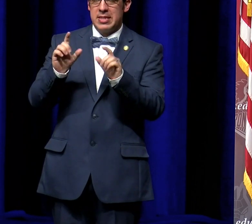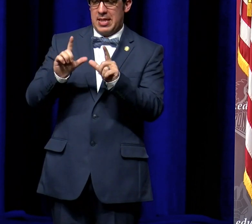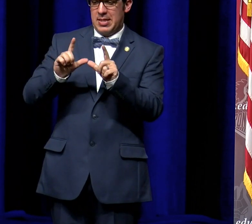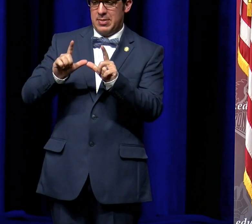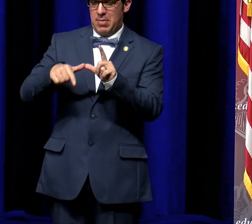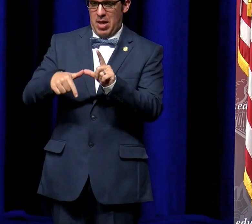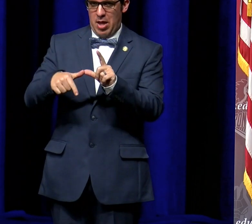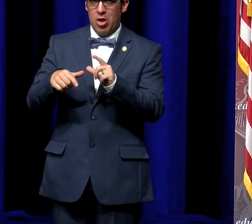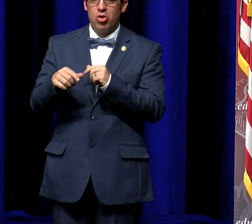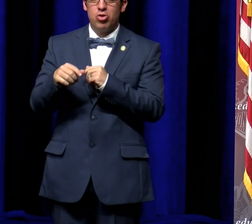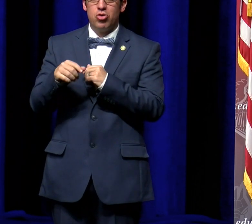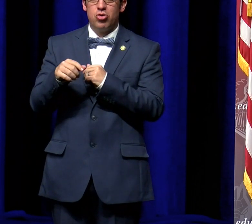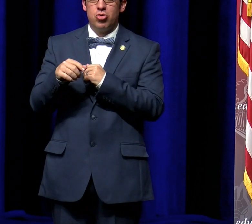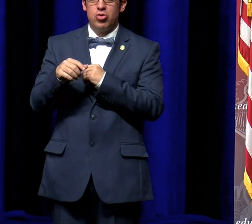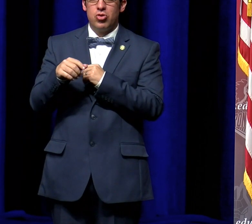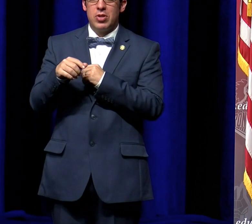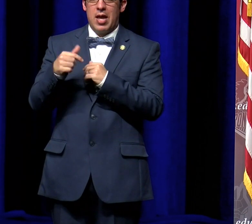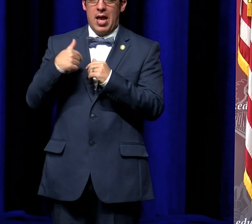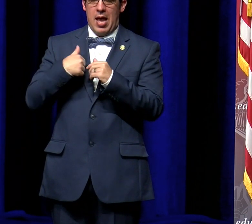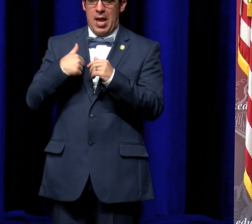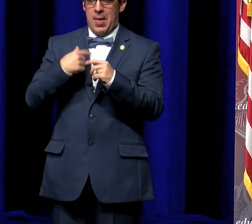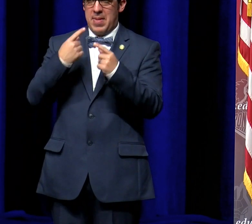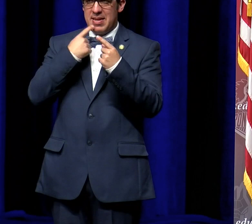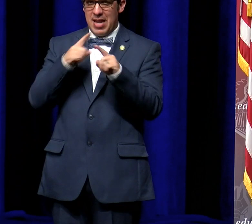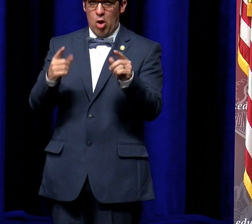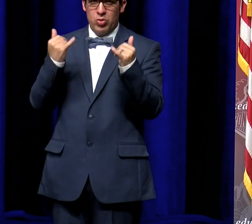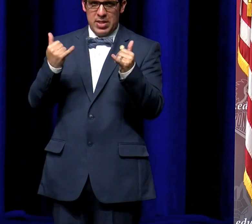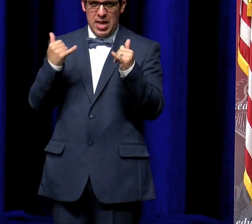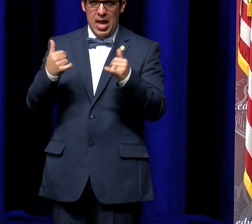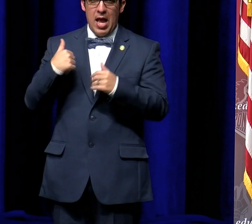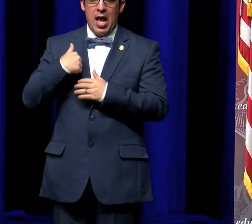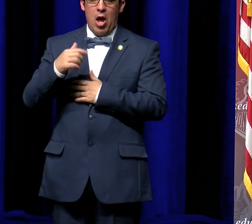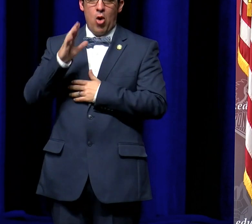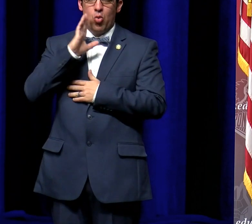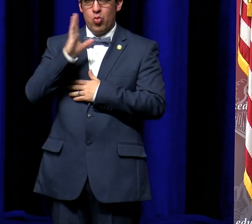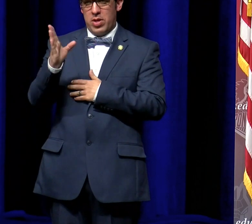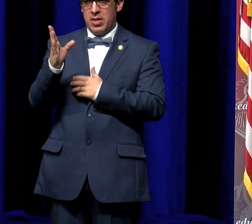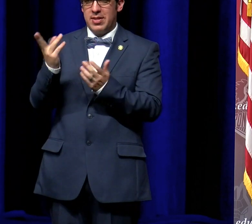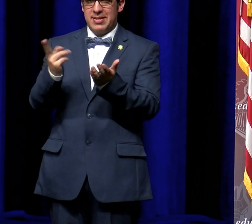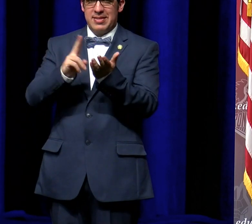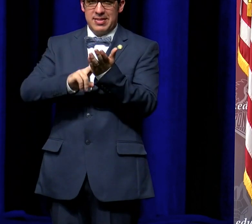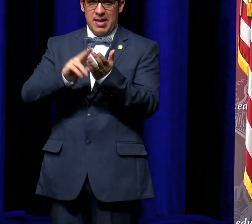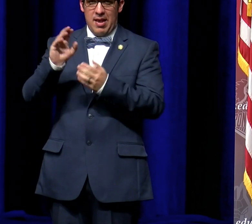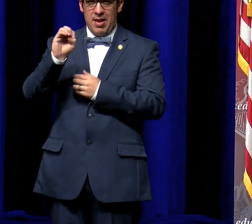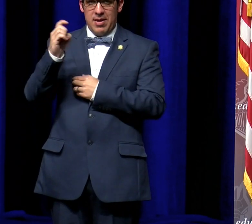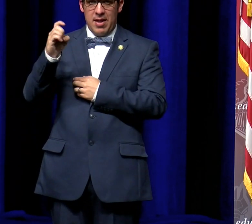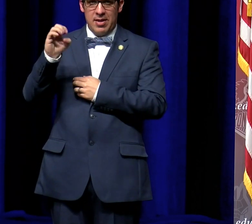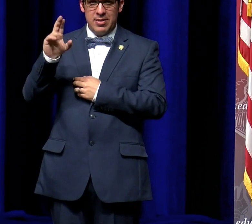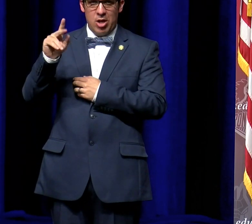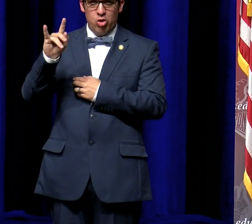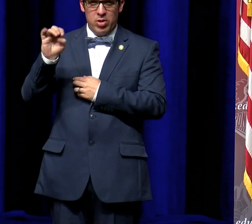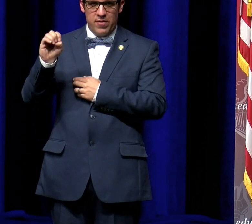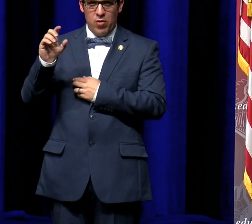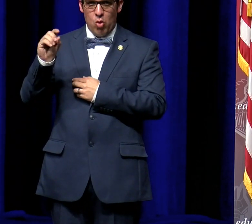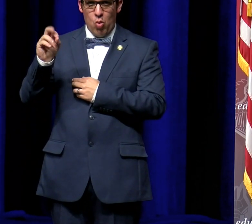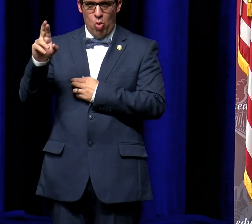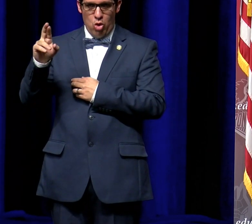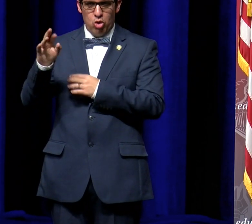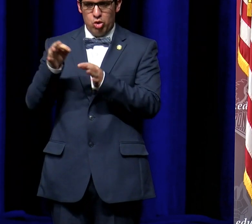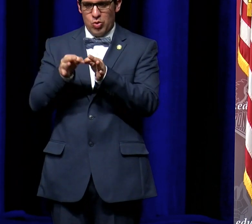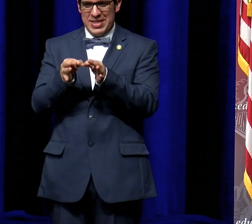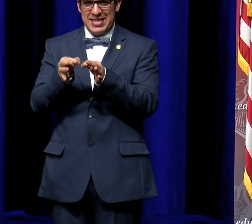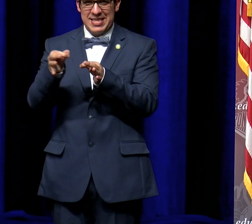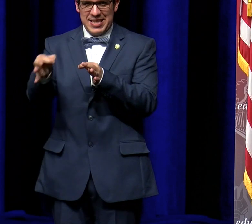expires, and I am announcing today that I will be signing an executive order to extend